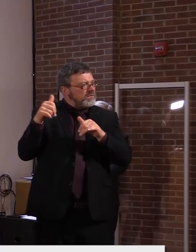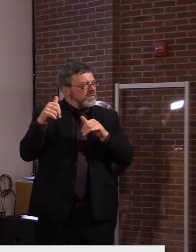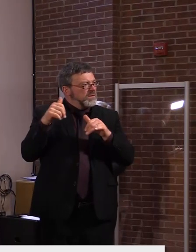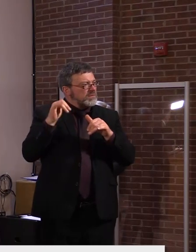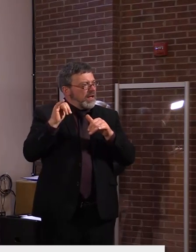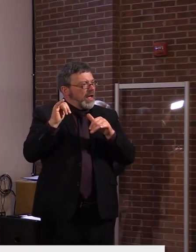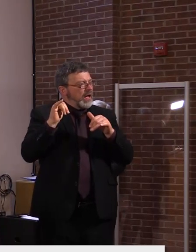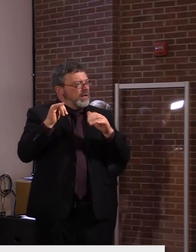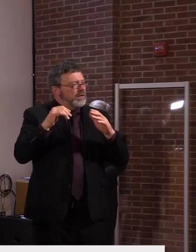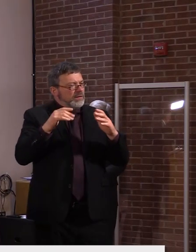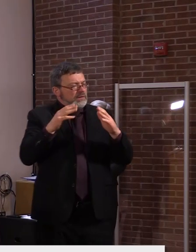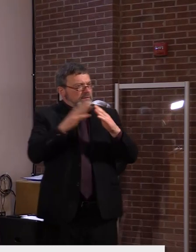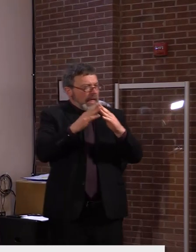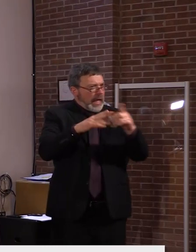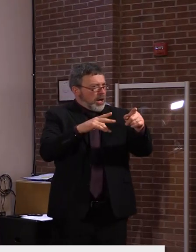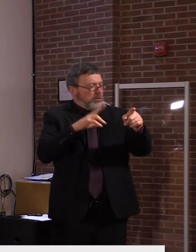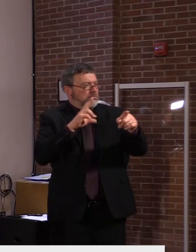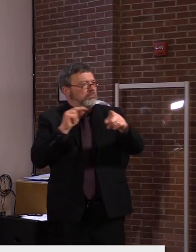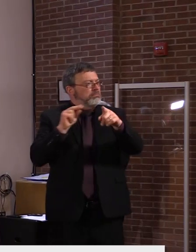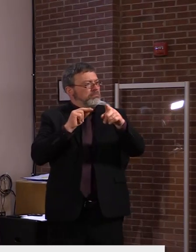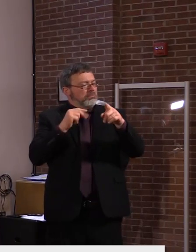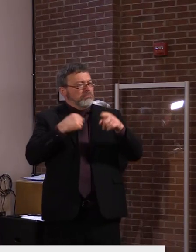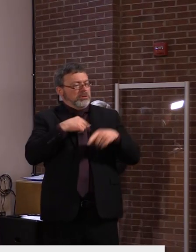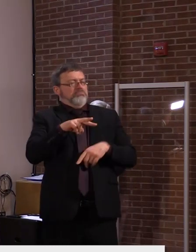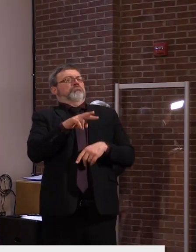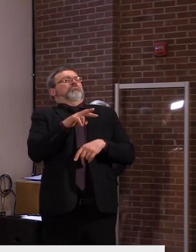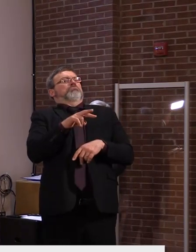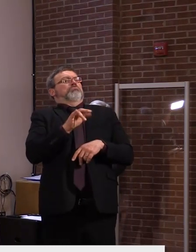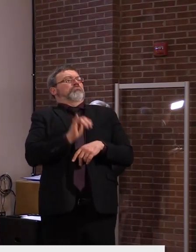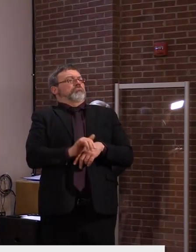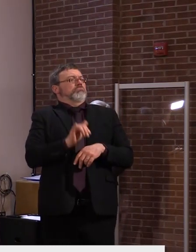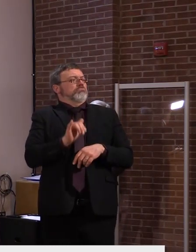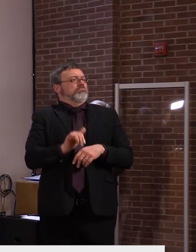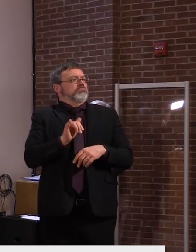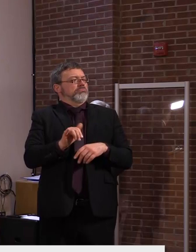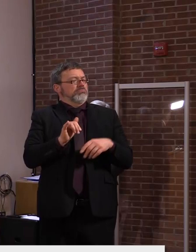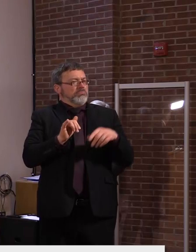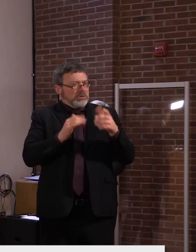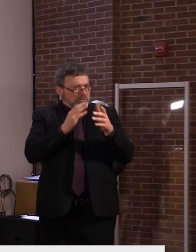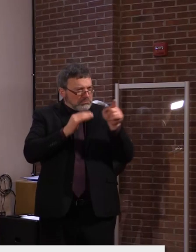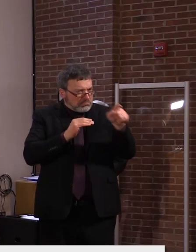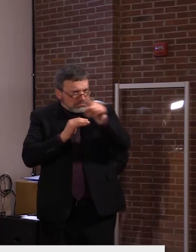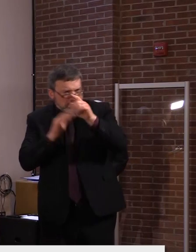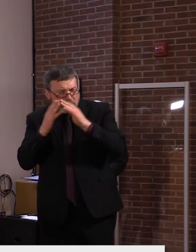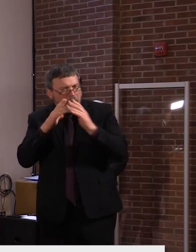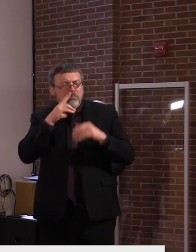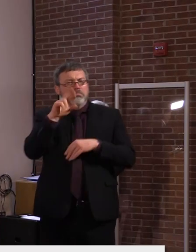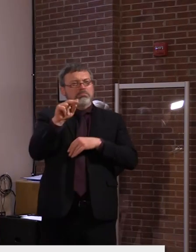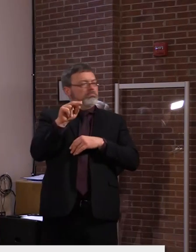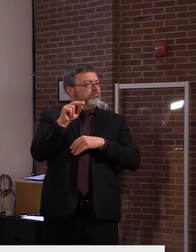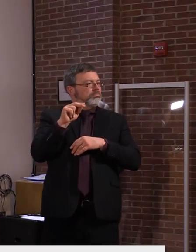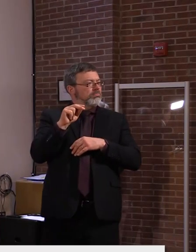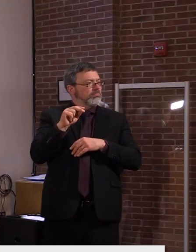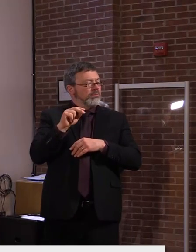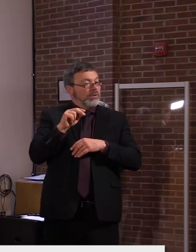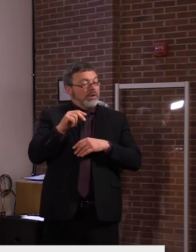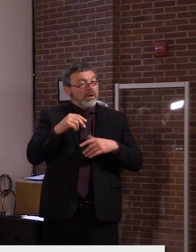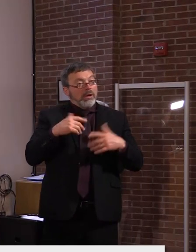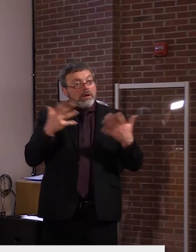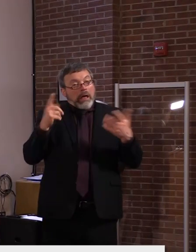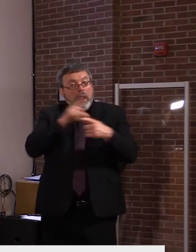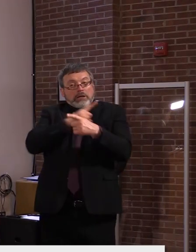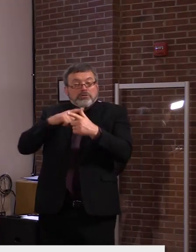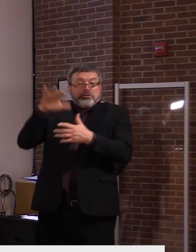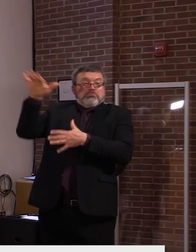back and said that they did not want this through the legislators.